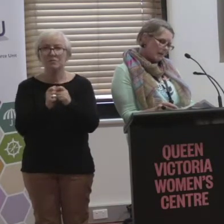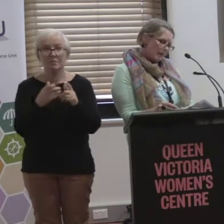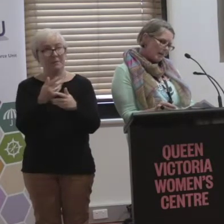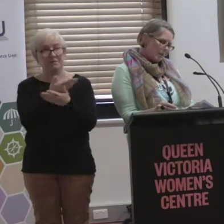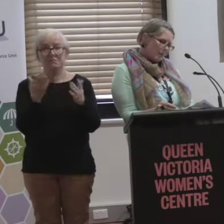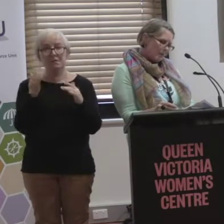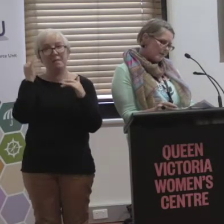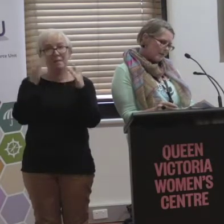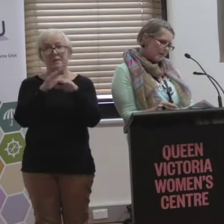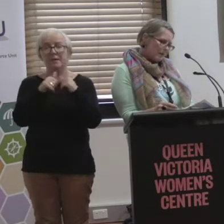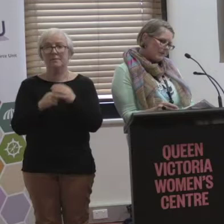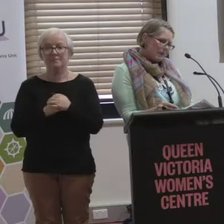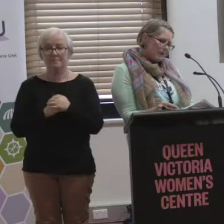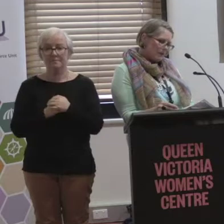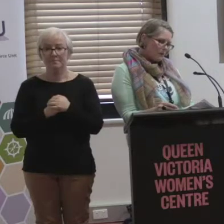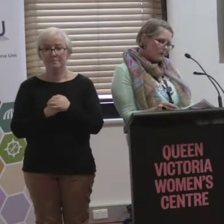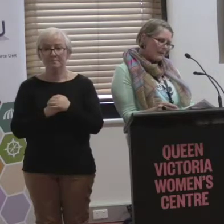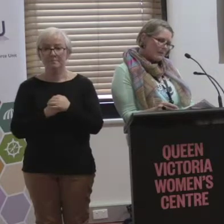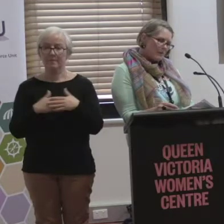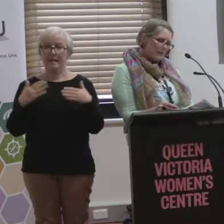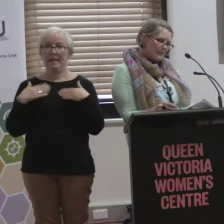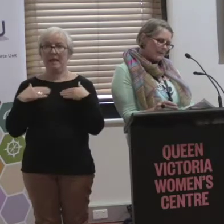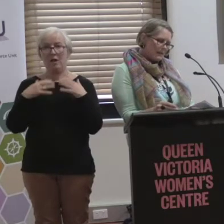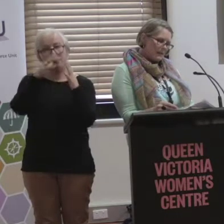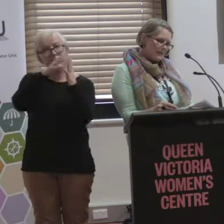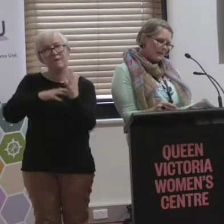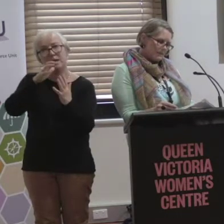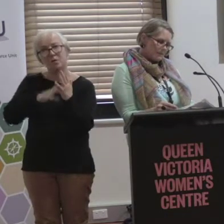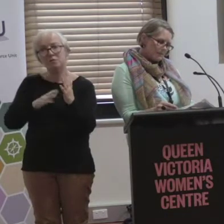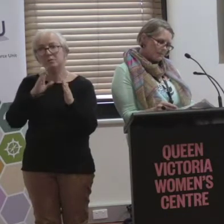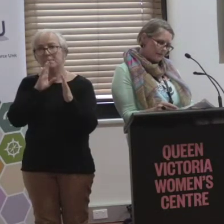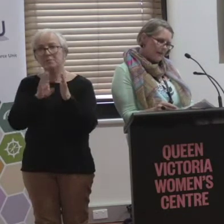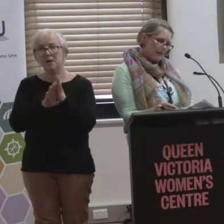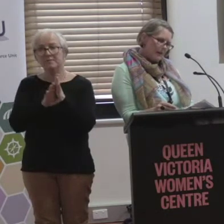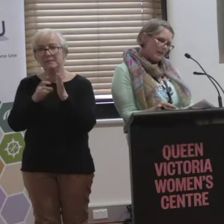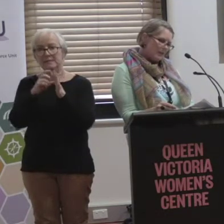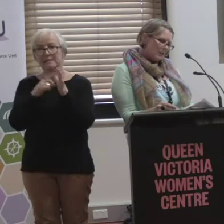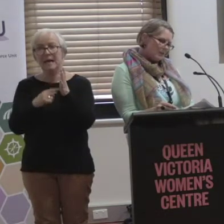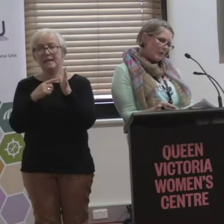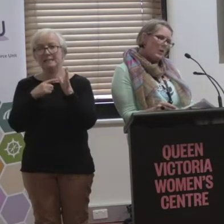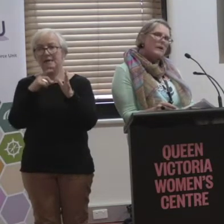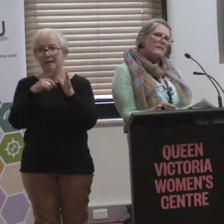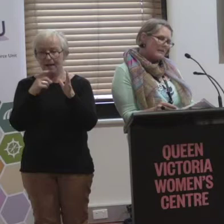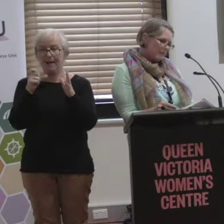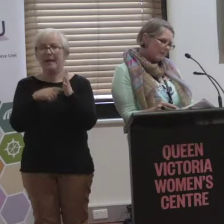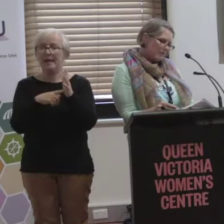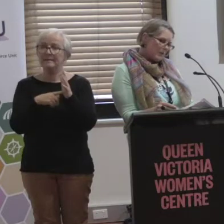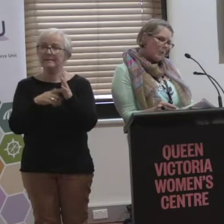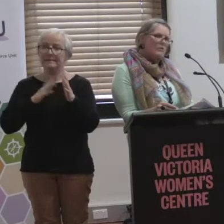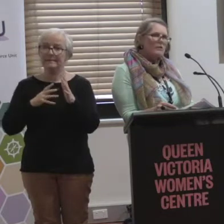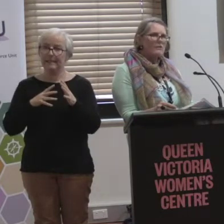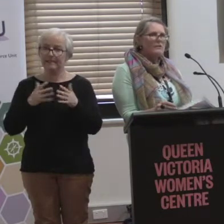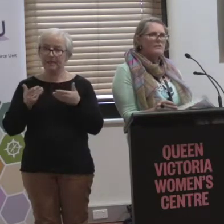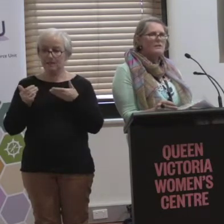considers appointing. So Health Records Act and the Privacy and Data Protection Act requires consent from